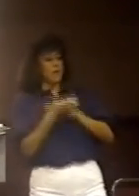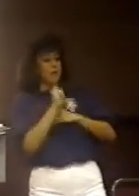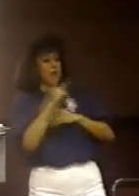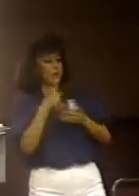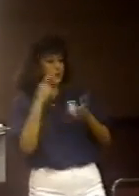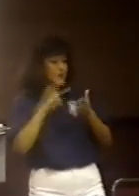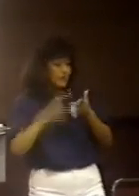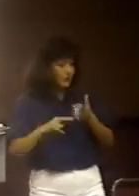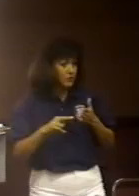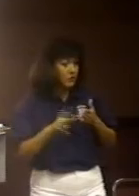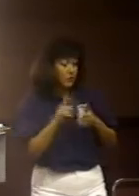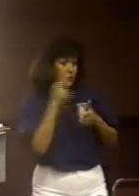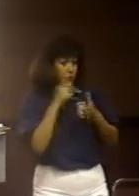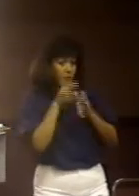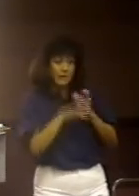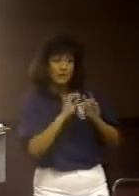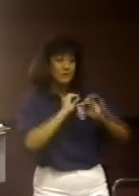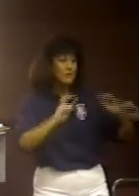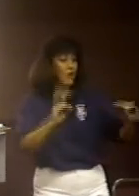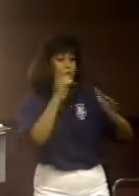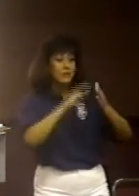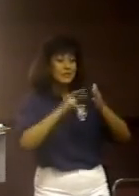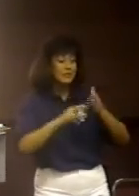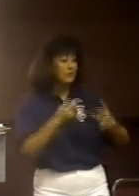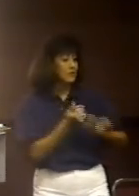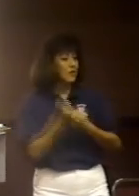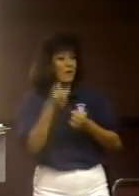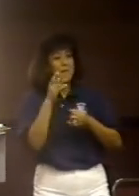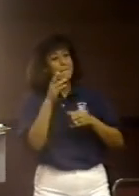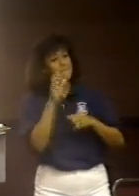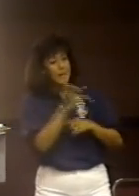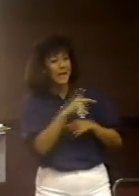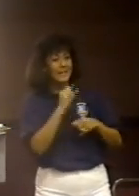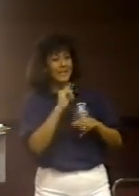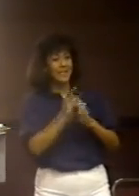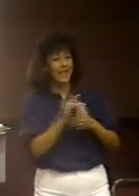research. You notice how there's no research backing that up there?